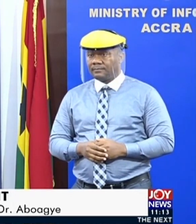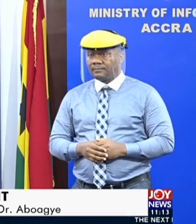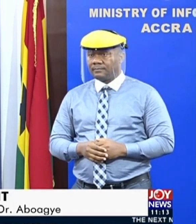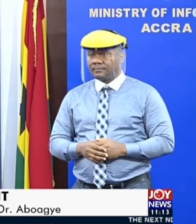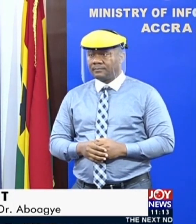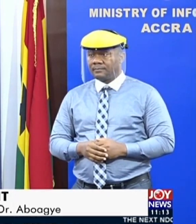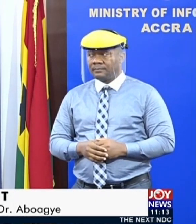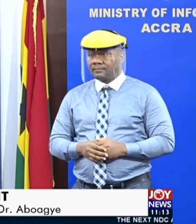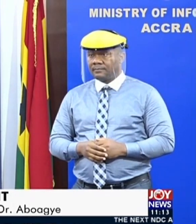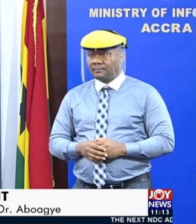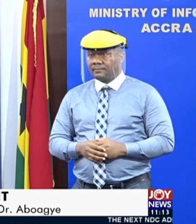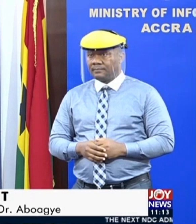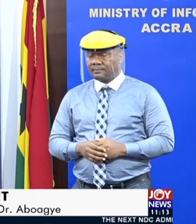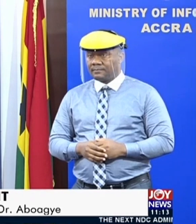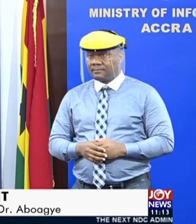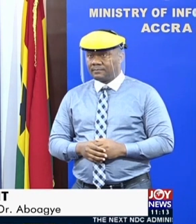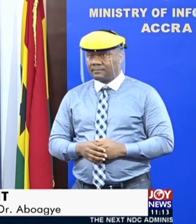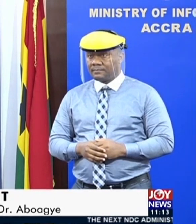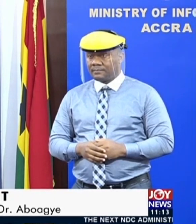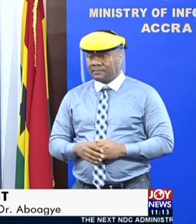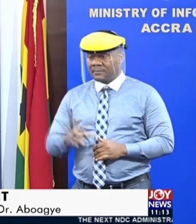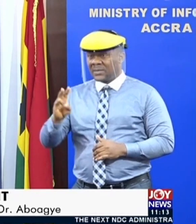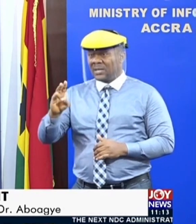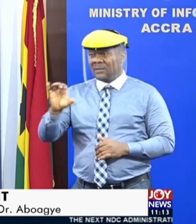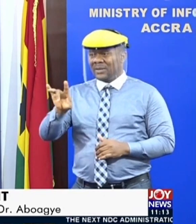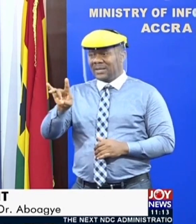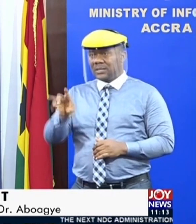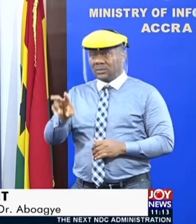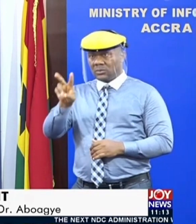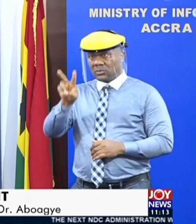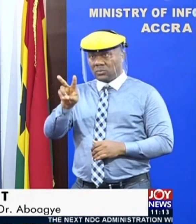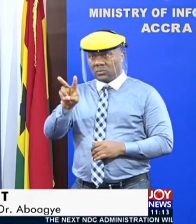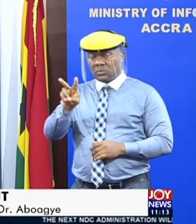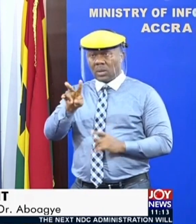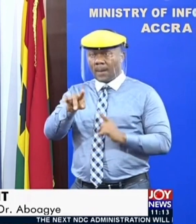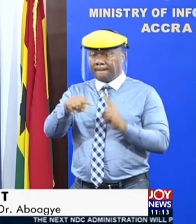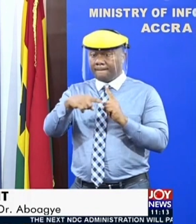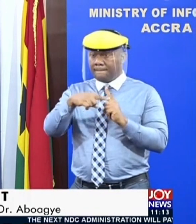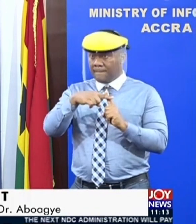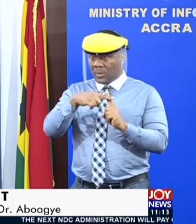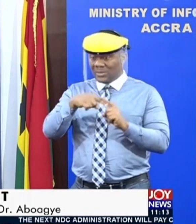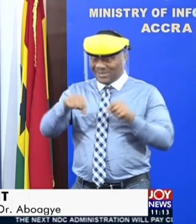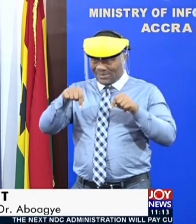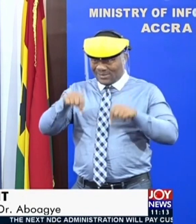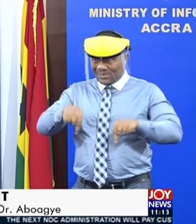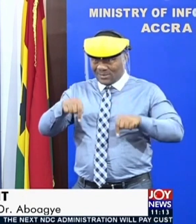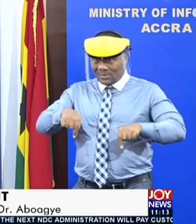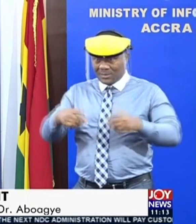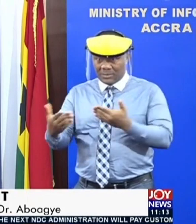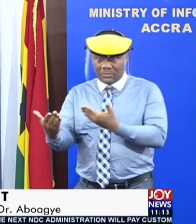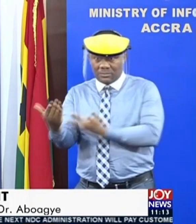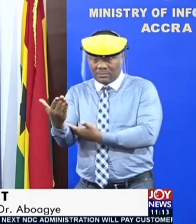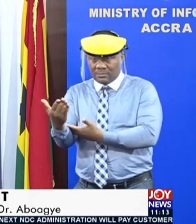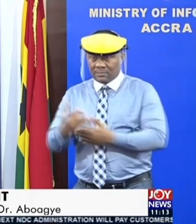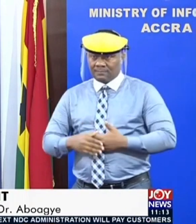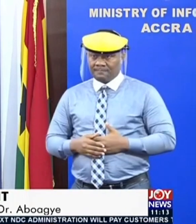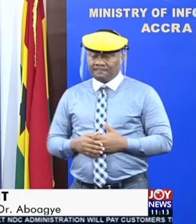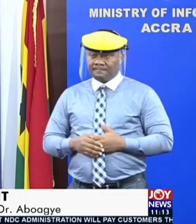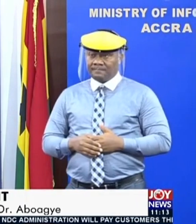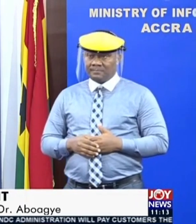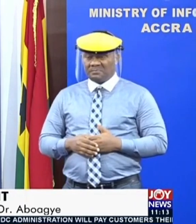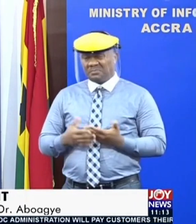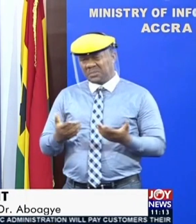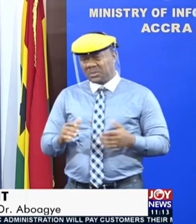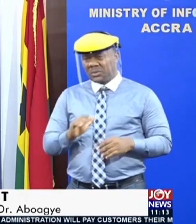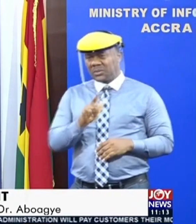We are reporting a total of 782 positives this morning. And these samples ranges